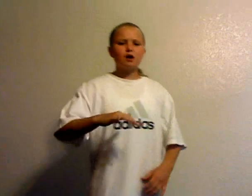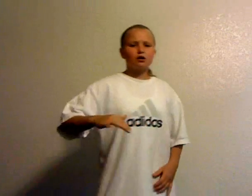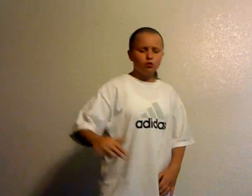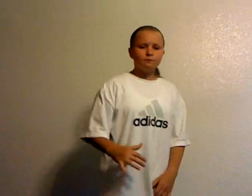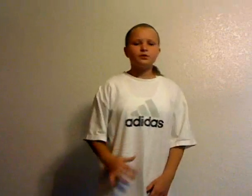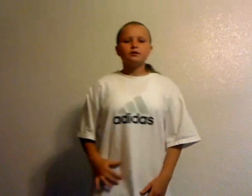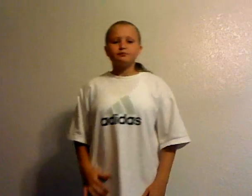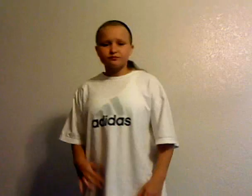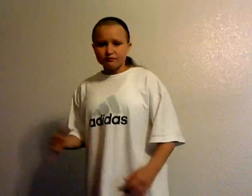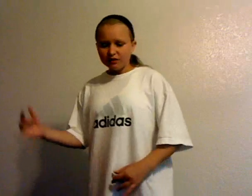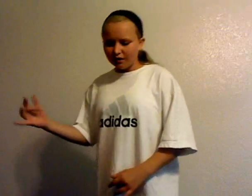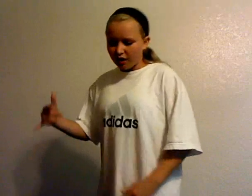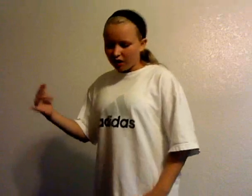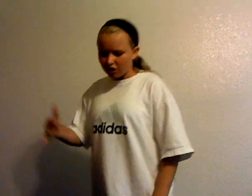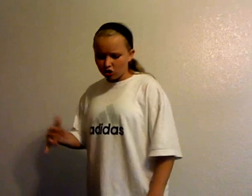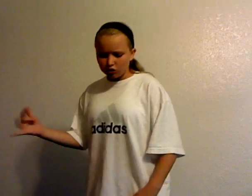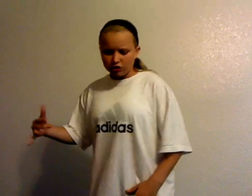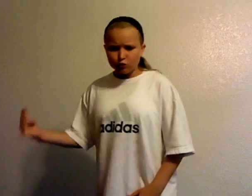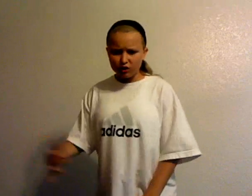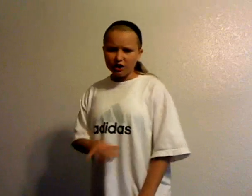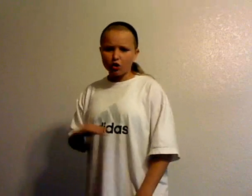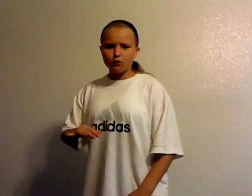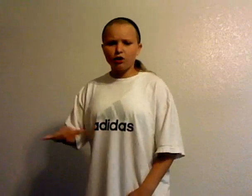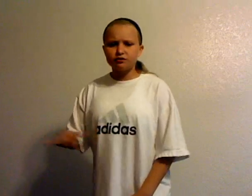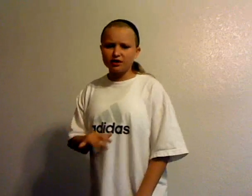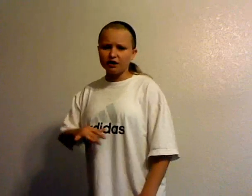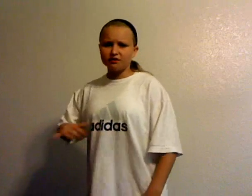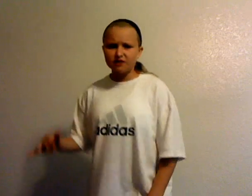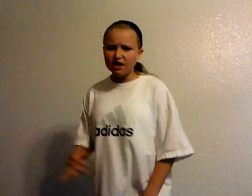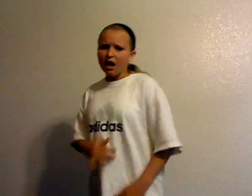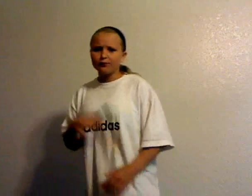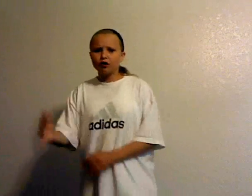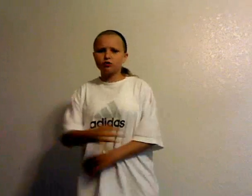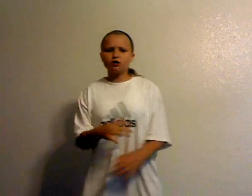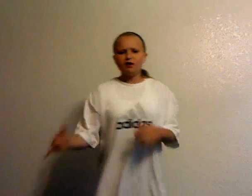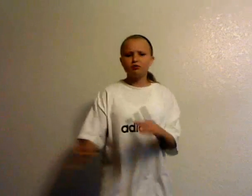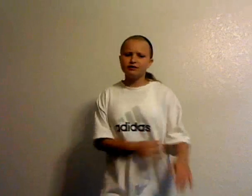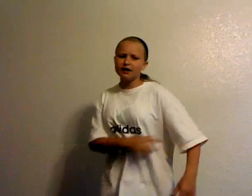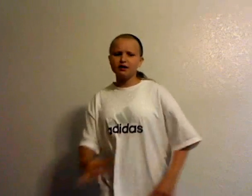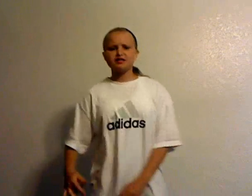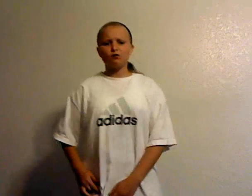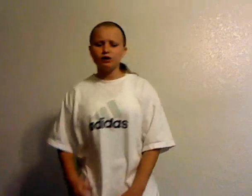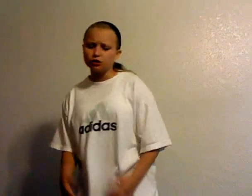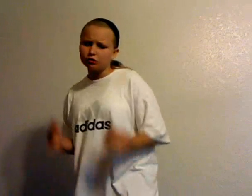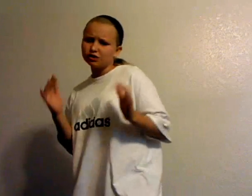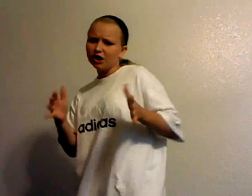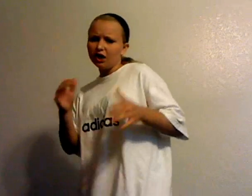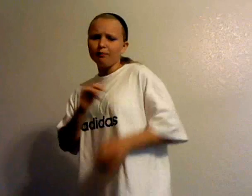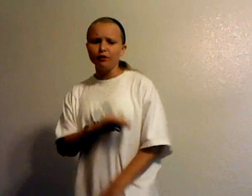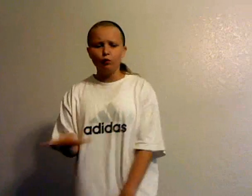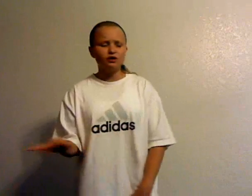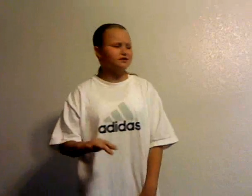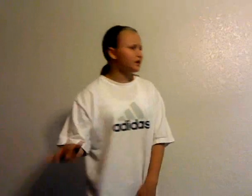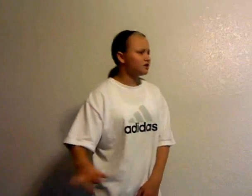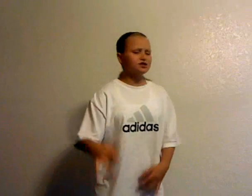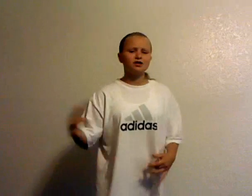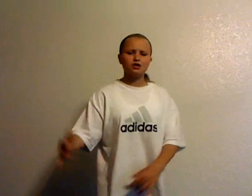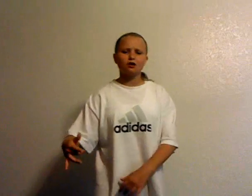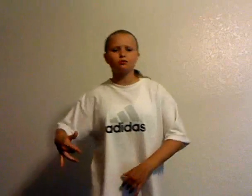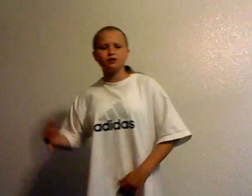smile, come Look at you under his wing, I hope you understand this thing I'm talking to him every day, cause I want to be strange I believe what he say, just another whole